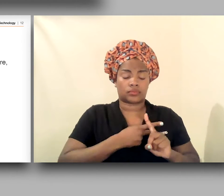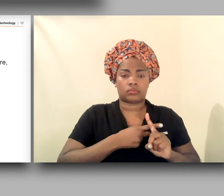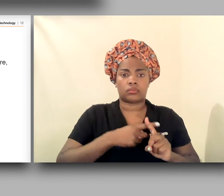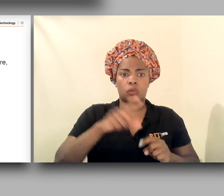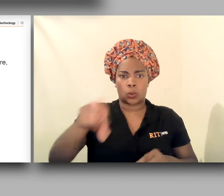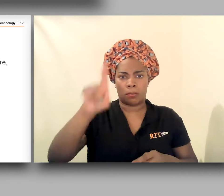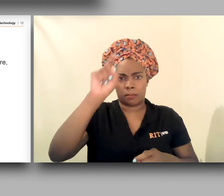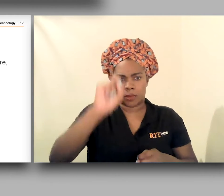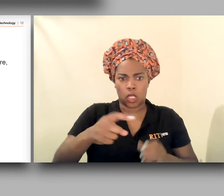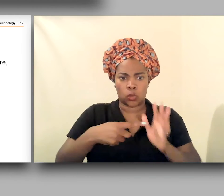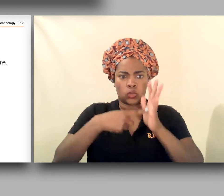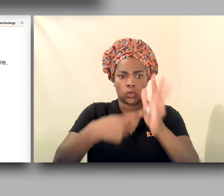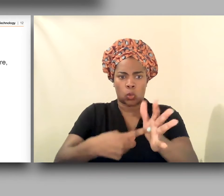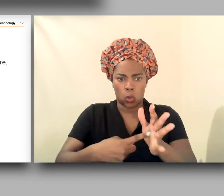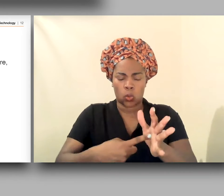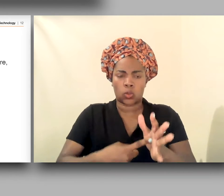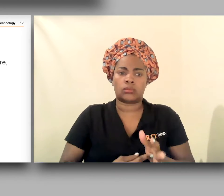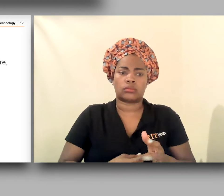there's a video,